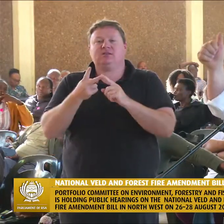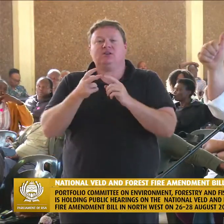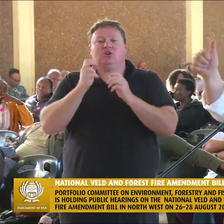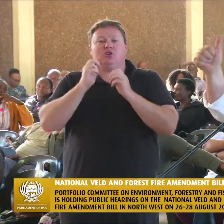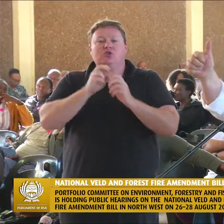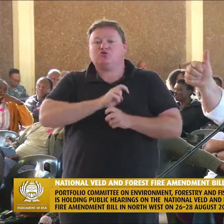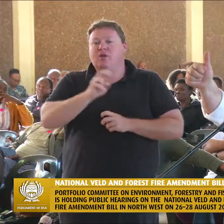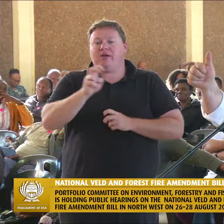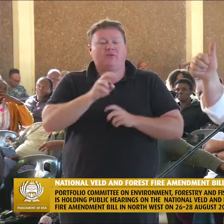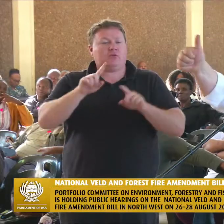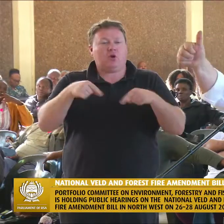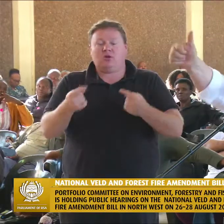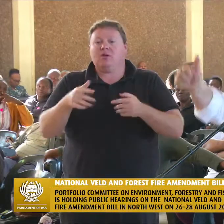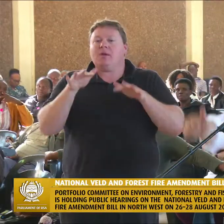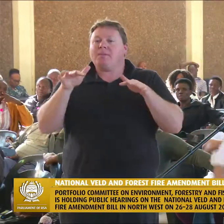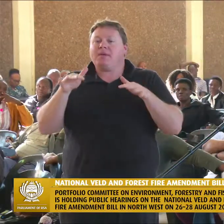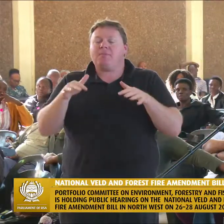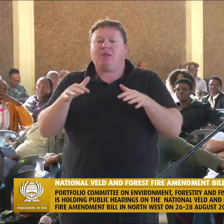people are losing